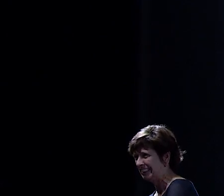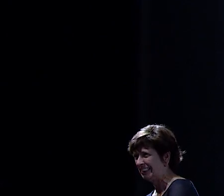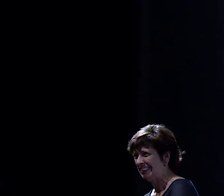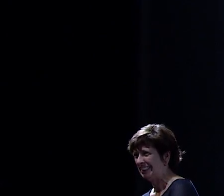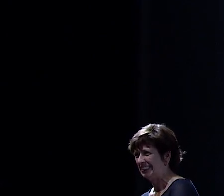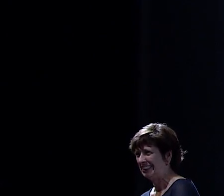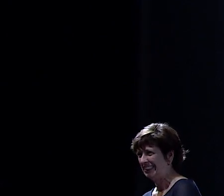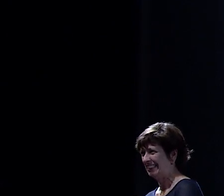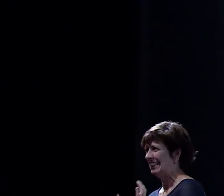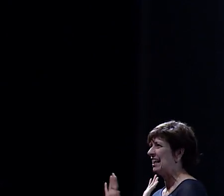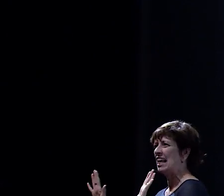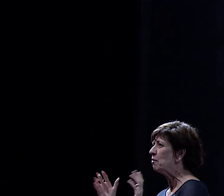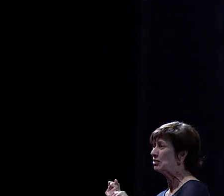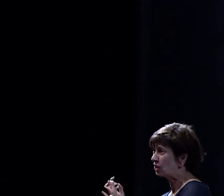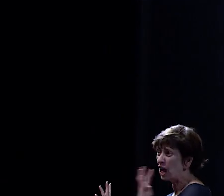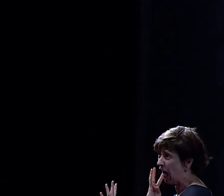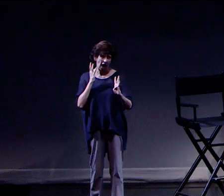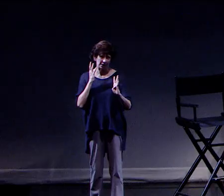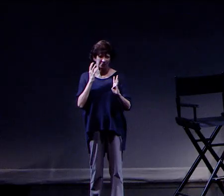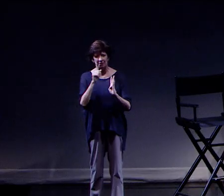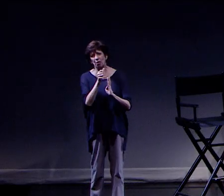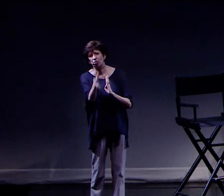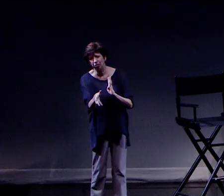it was holding up my line, so we cut it.